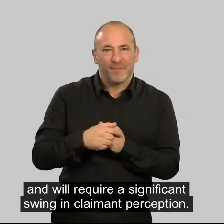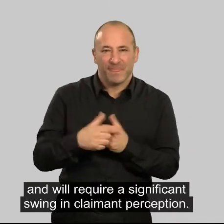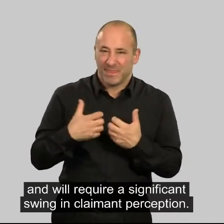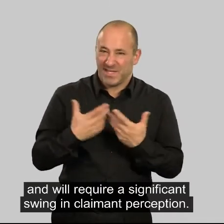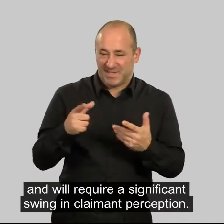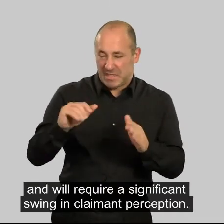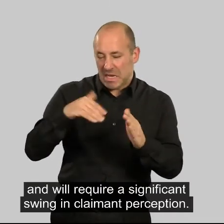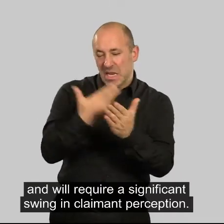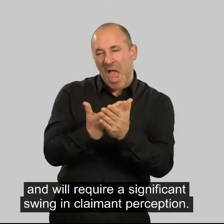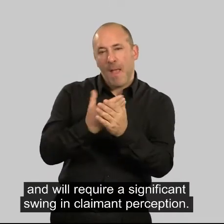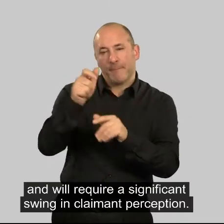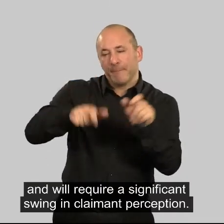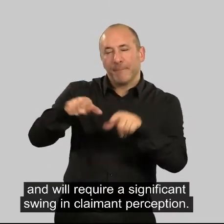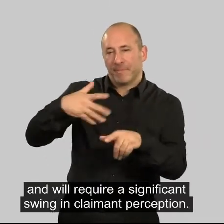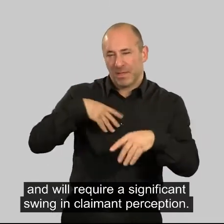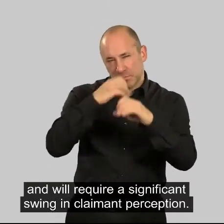in claimant perception.